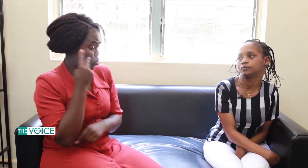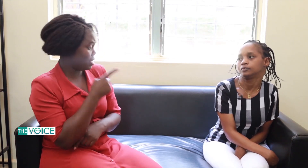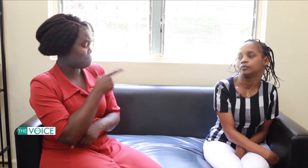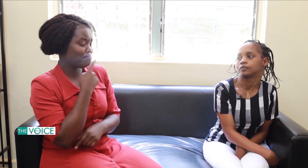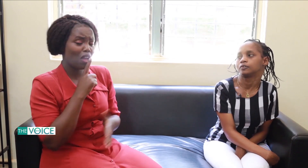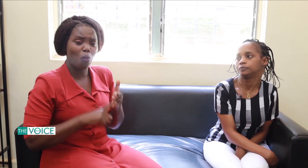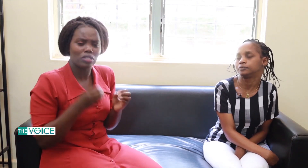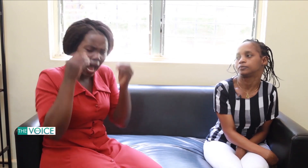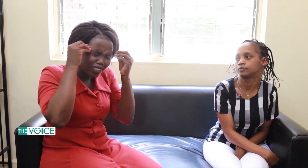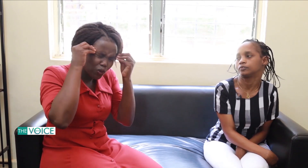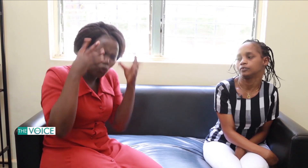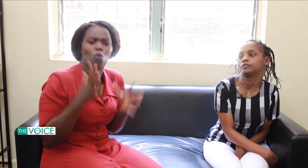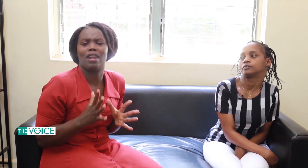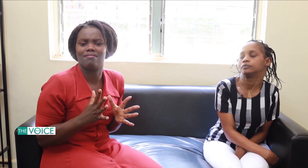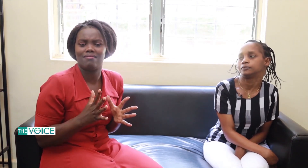to school.